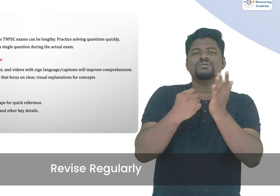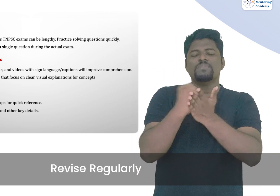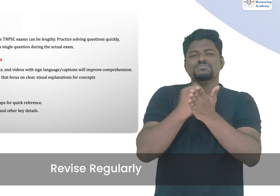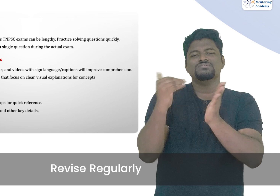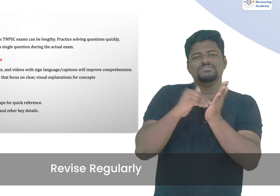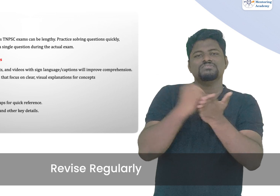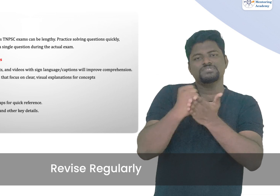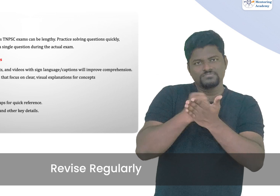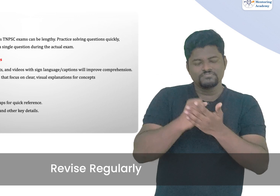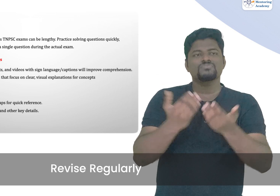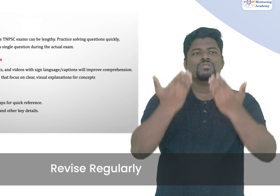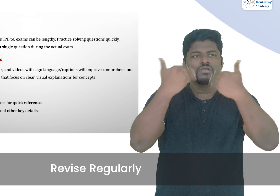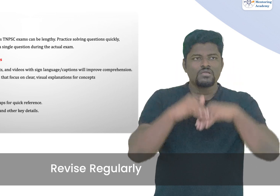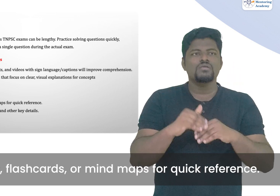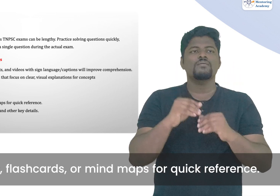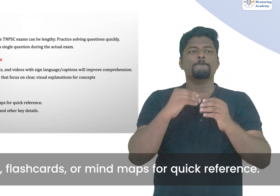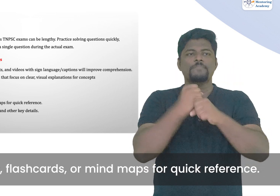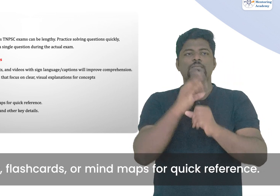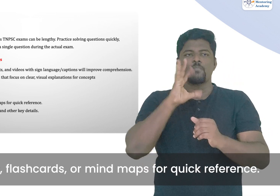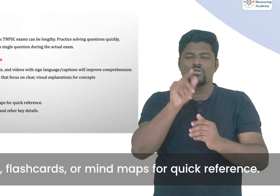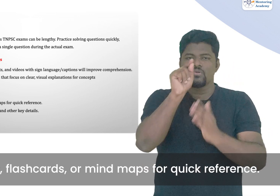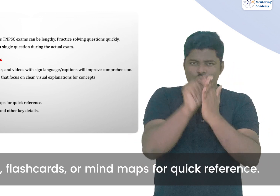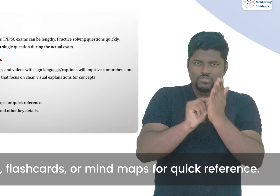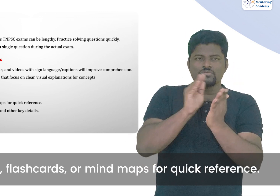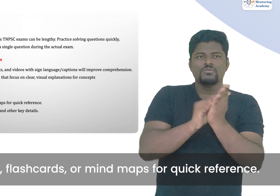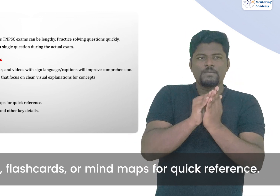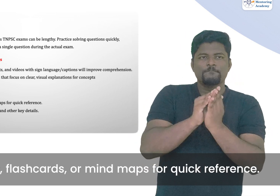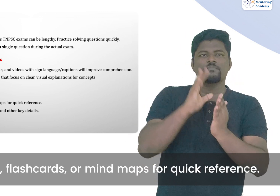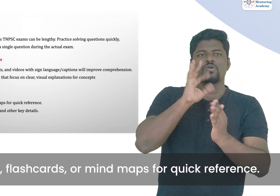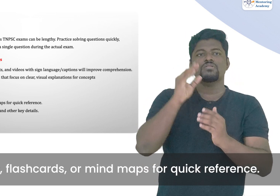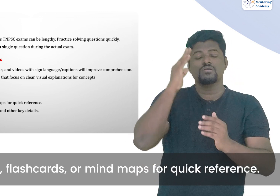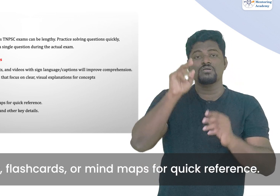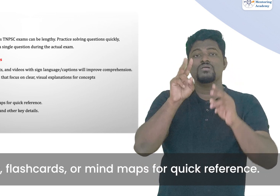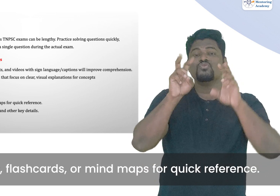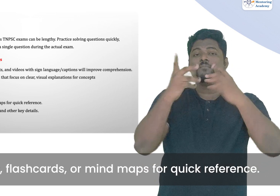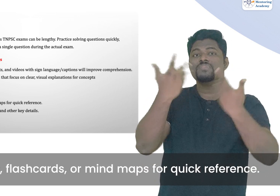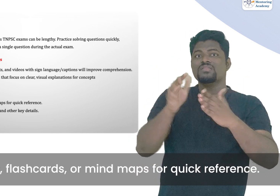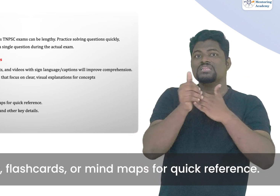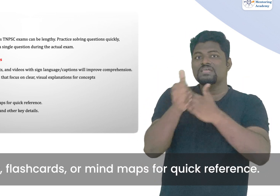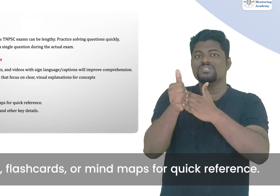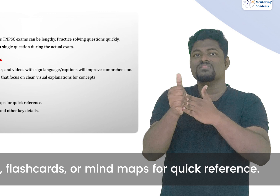Revise regularly. Make notes, flashcards, or mind maps for quick reference.